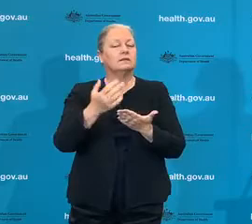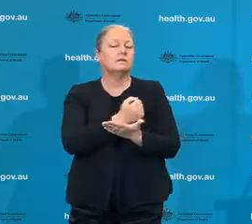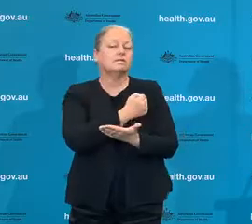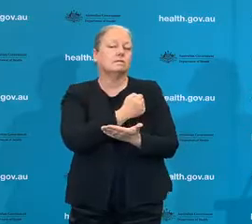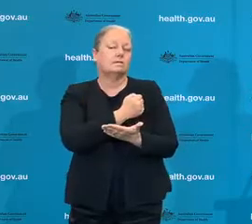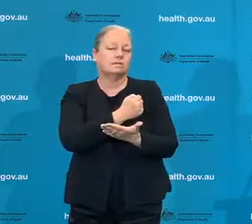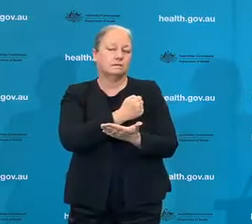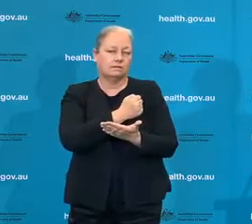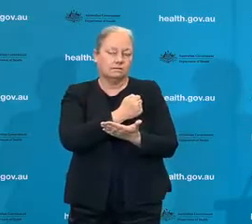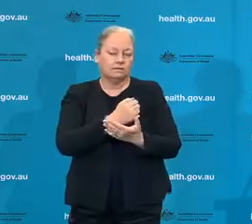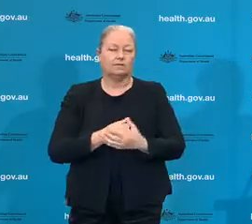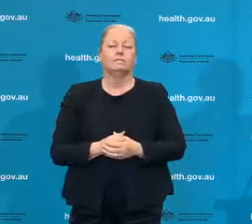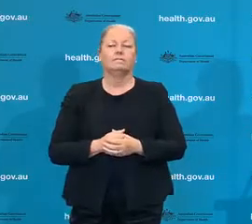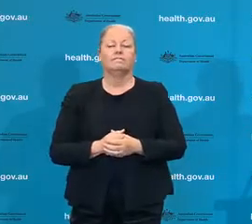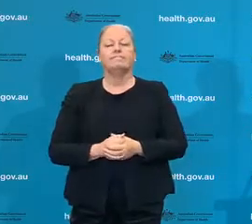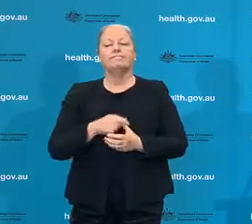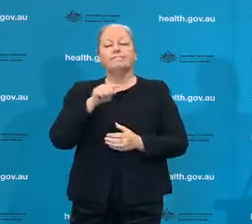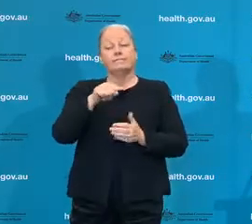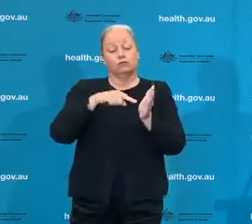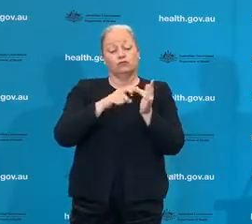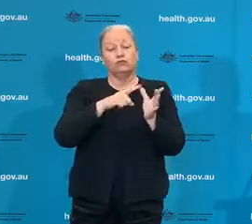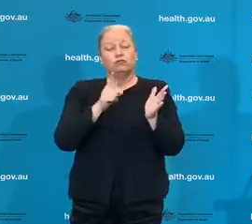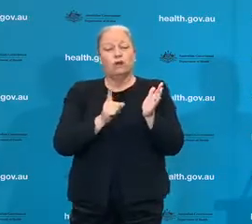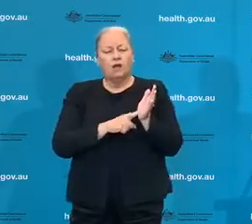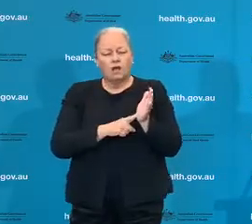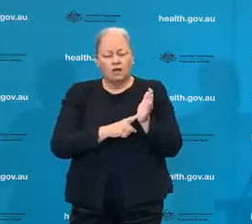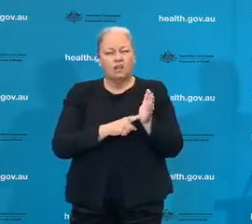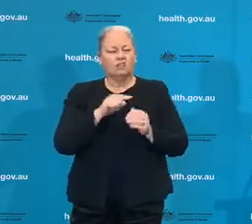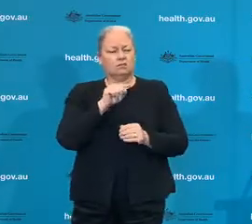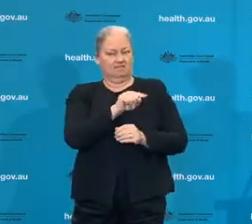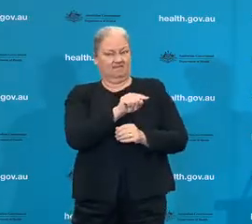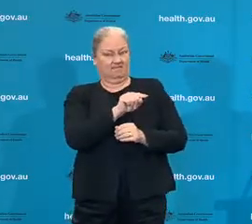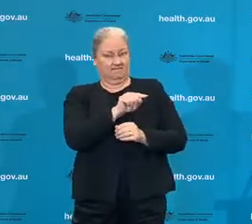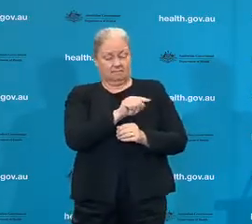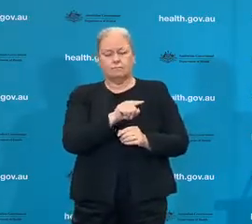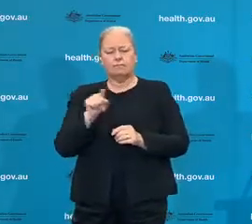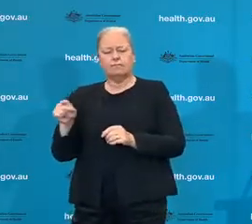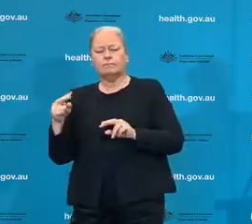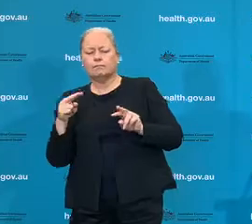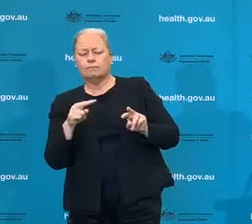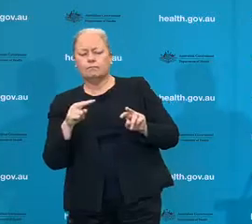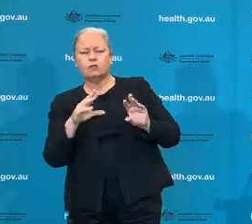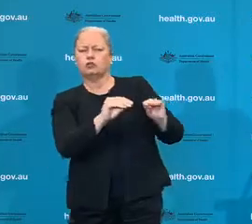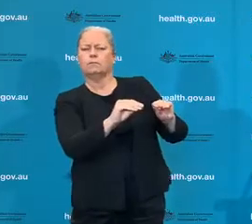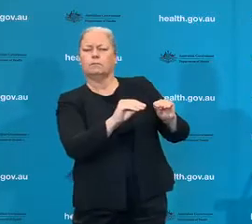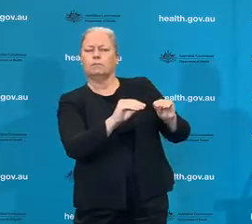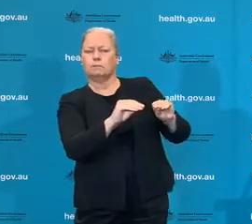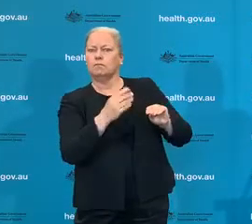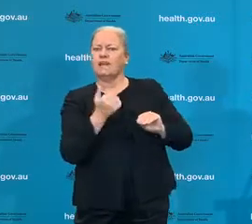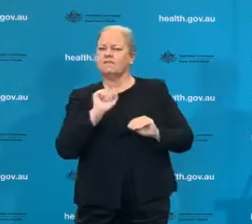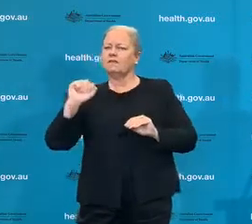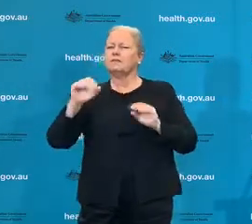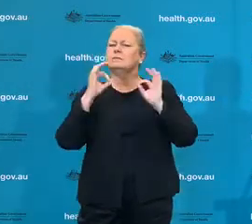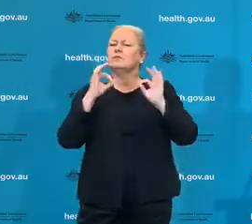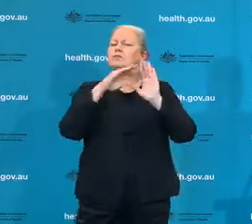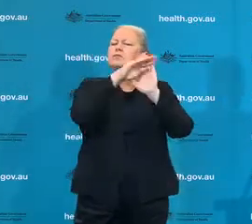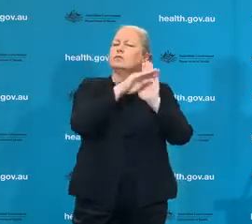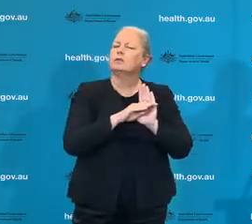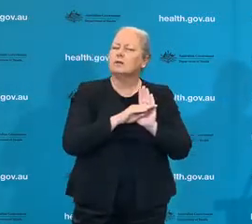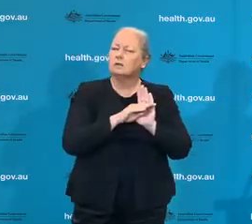trials have automatically triggered pausing rules built into them, and one of those is if there is an